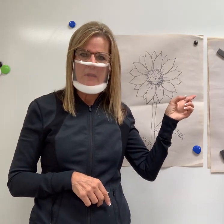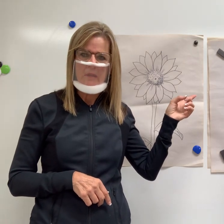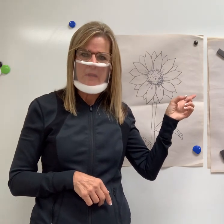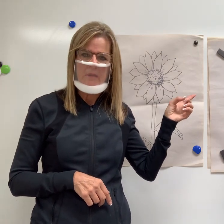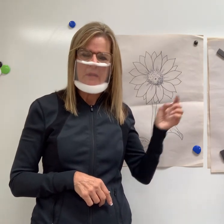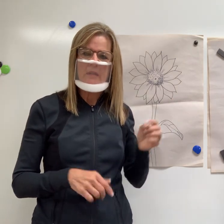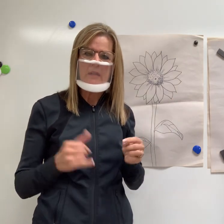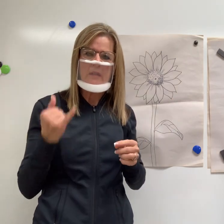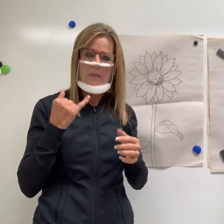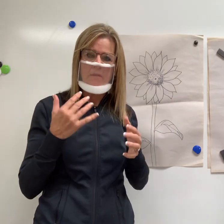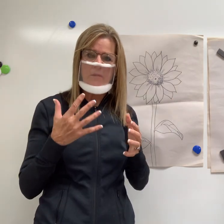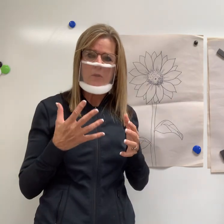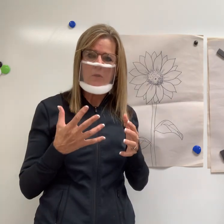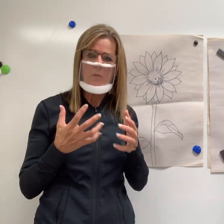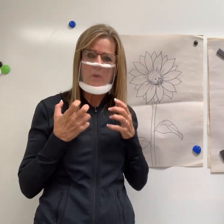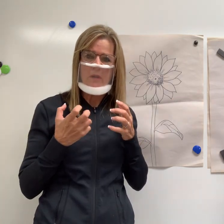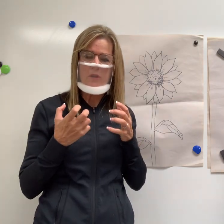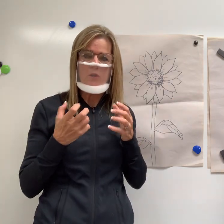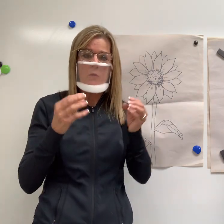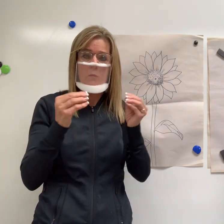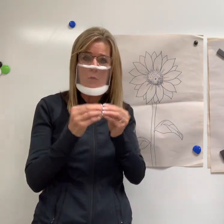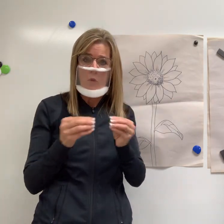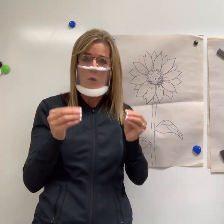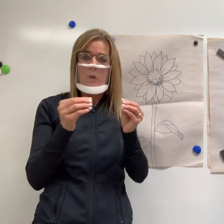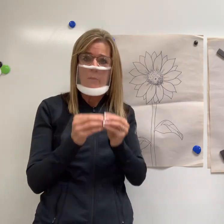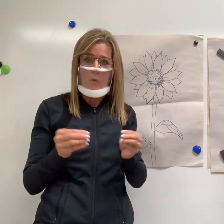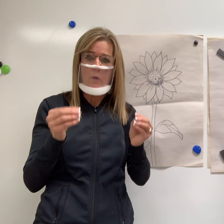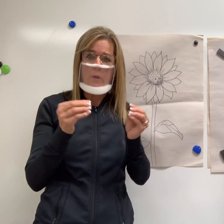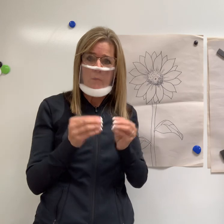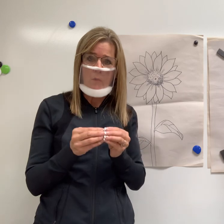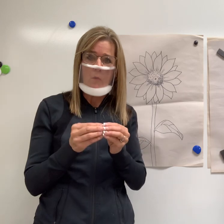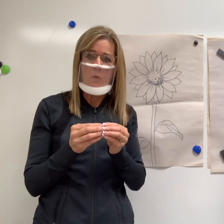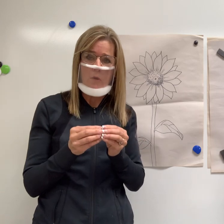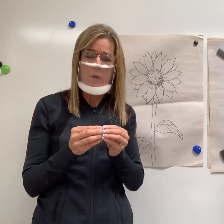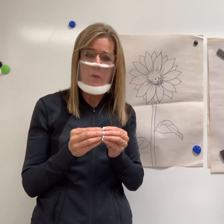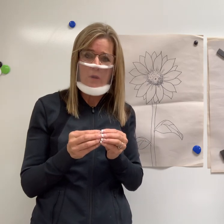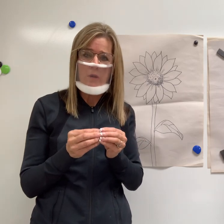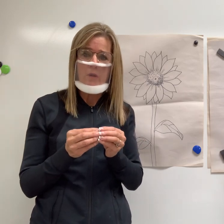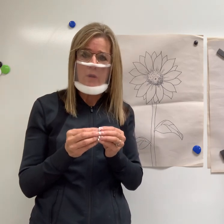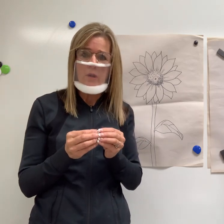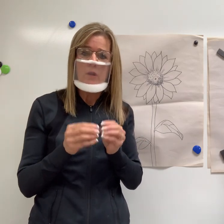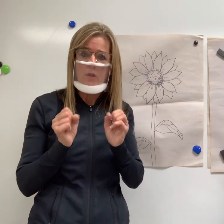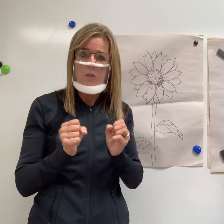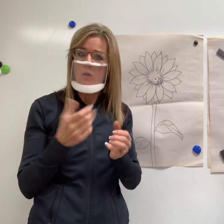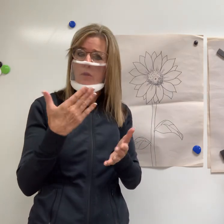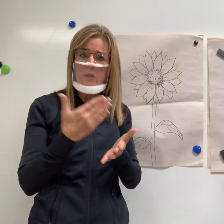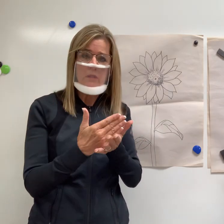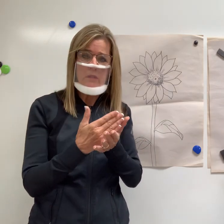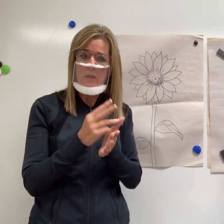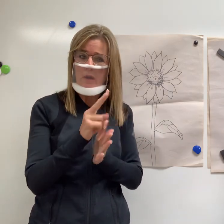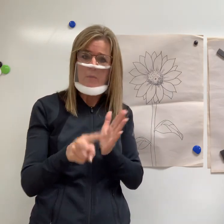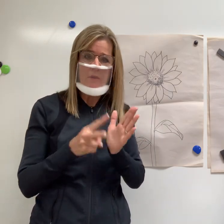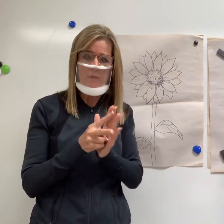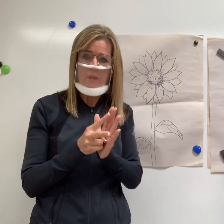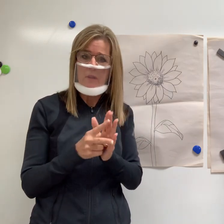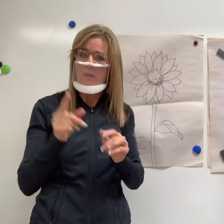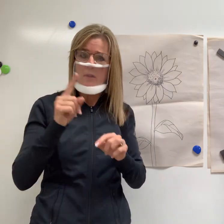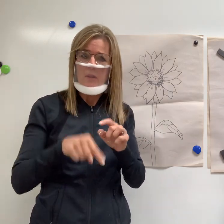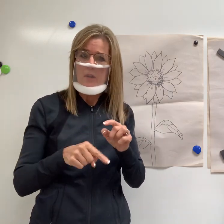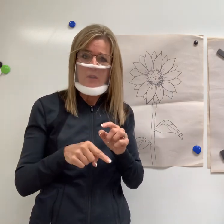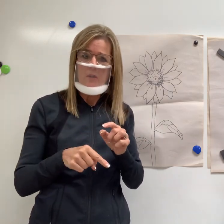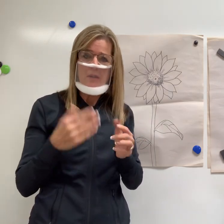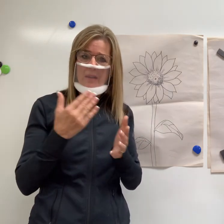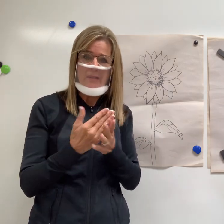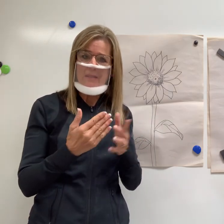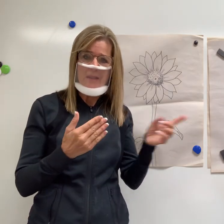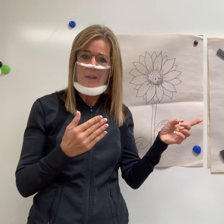guys. If you want to go super detailed and add tons of detail on your own, you can pause this video. Can't pause Mrs. Adams during class, but you can pause